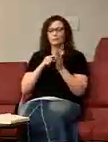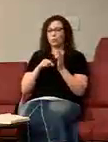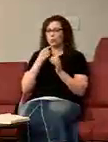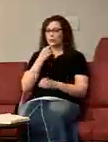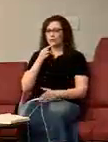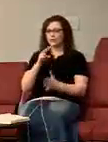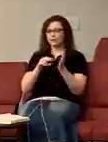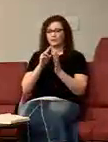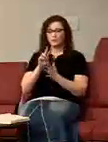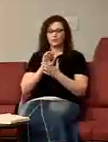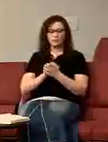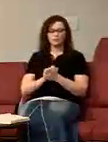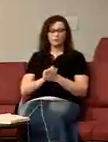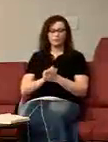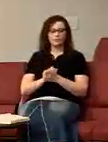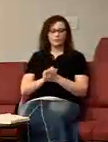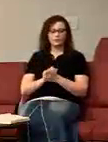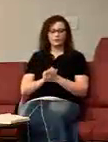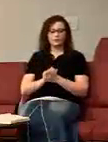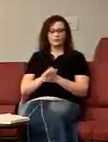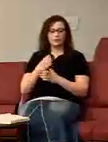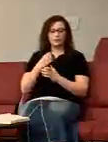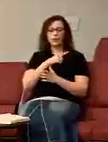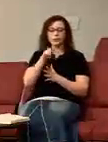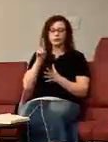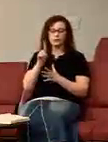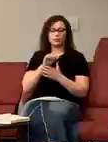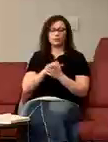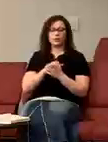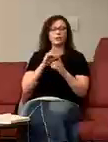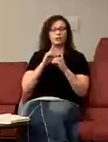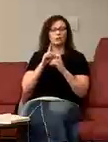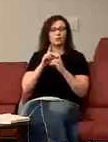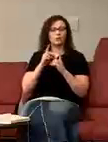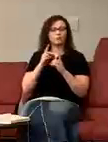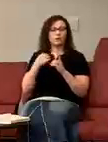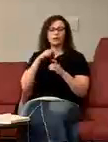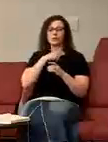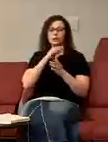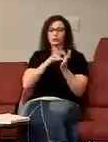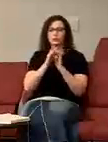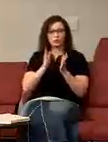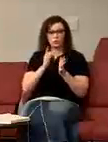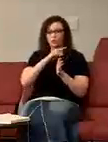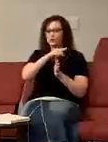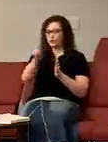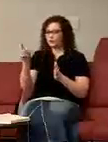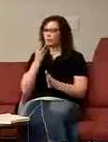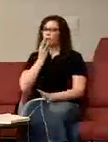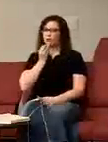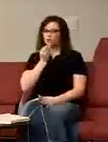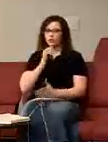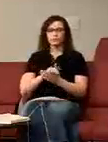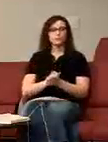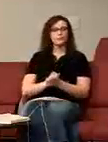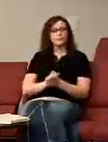unto us was the gospel preached as well as unto them. He's talking about us Christians, unto them, the Jews, in the Old Testament. Remember the